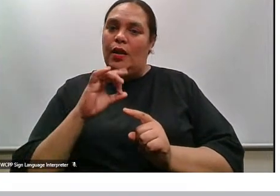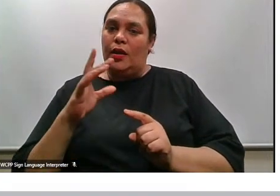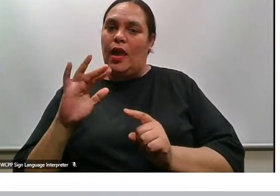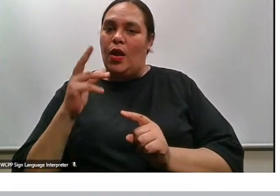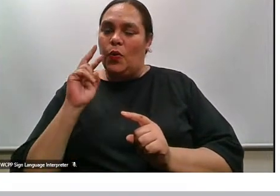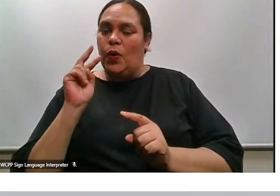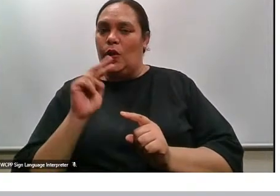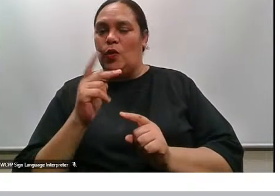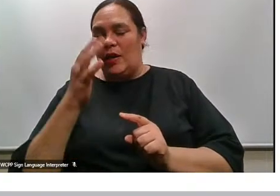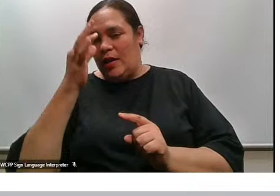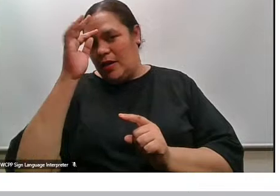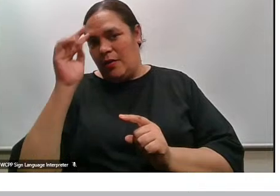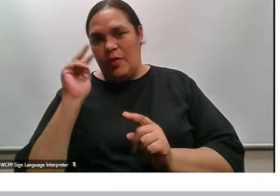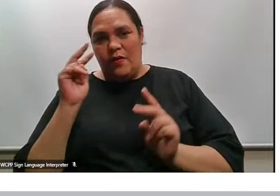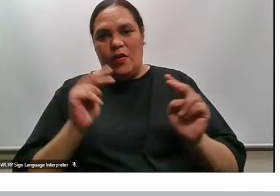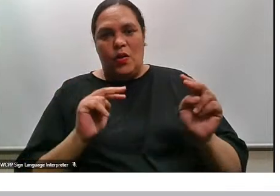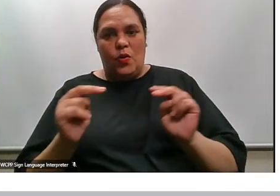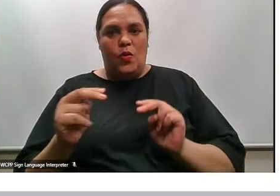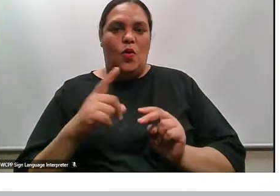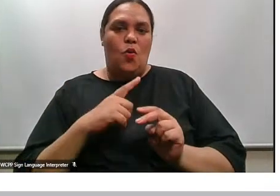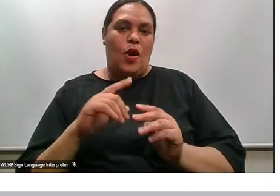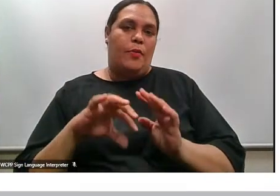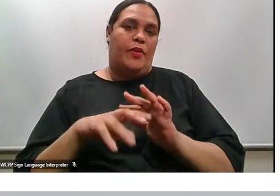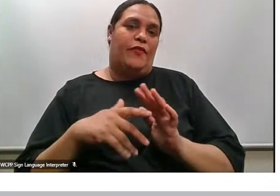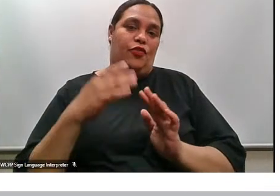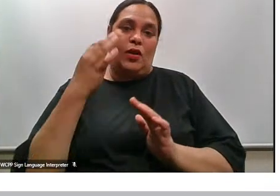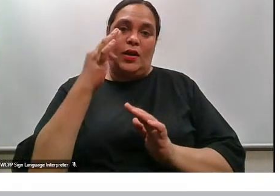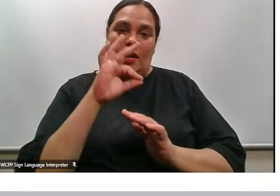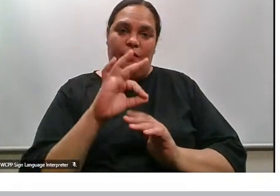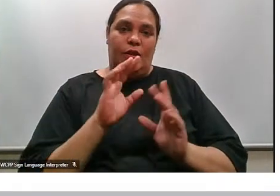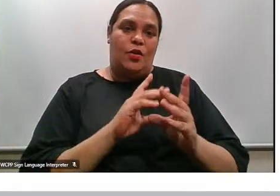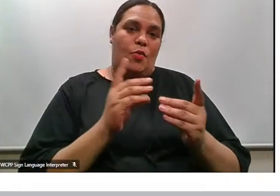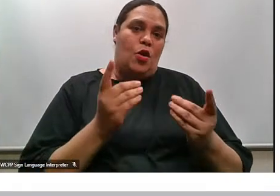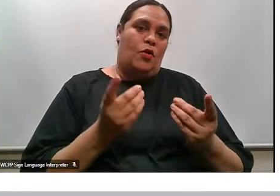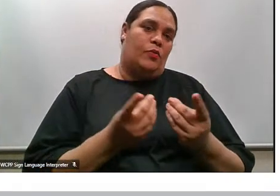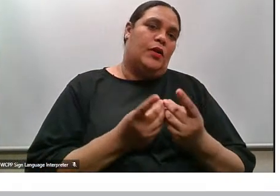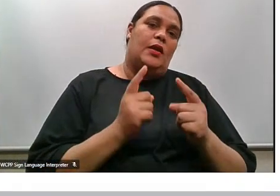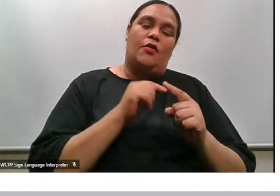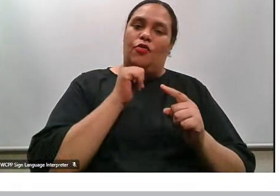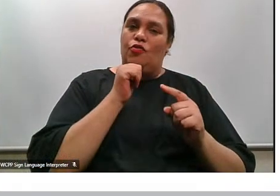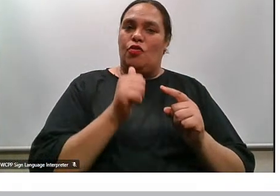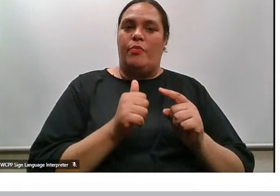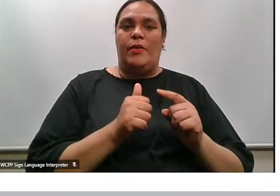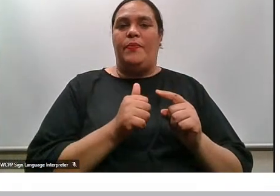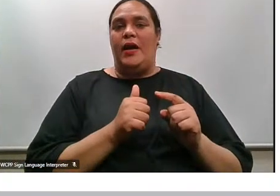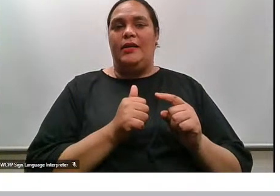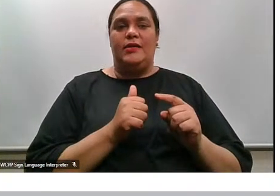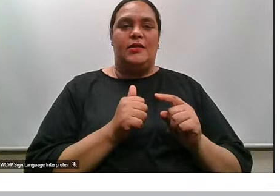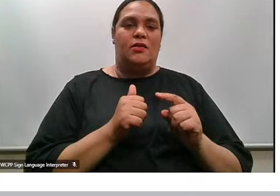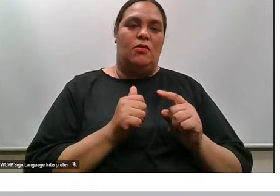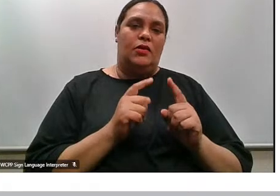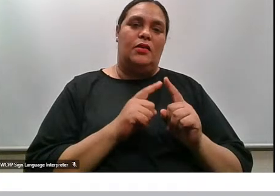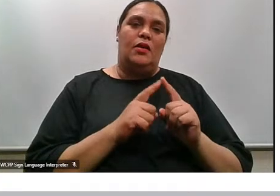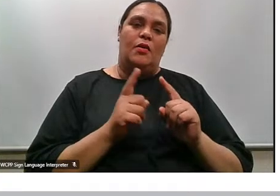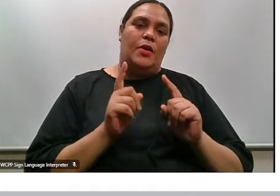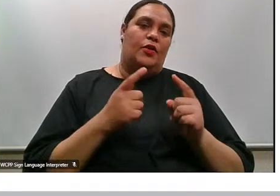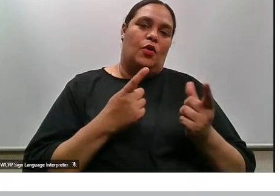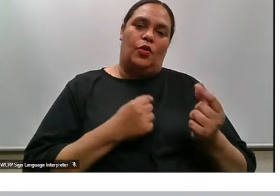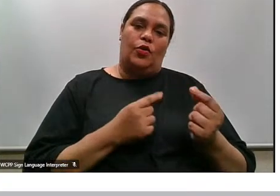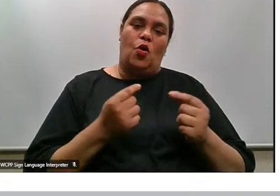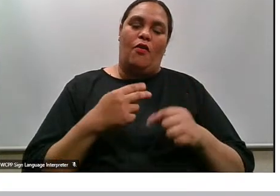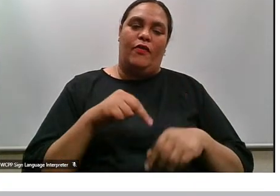from a government perspective, where a provincial government department is not able to spend money because the nature of